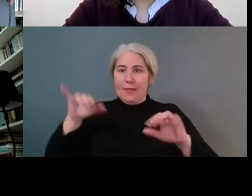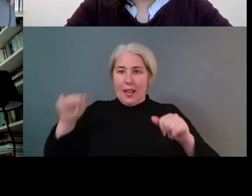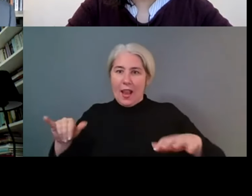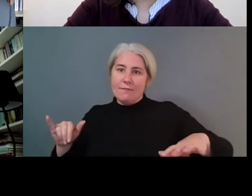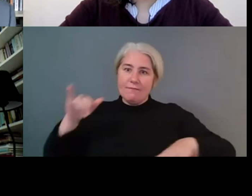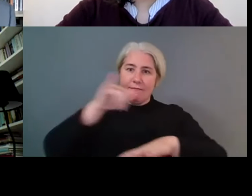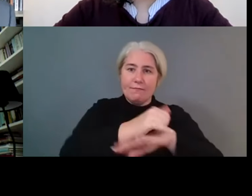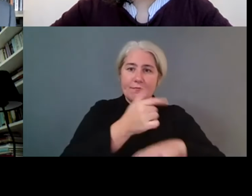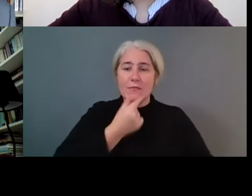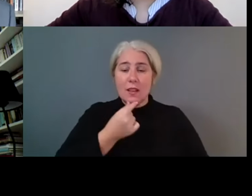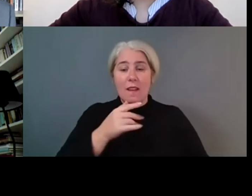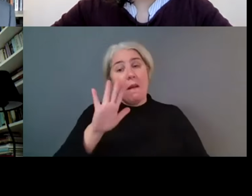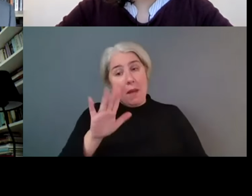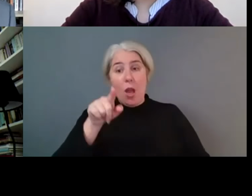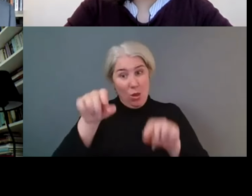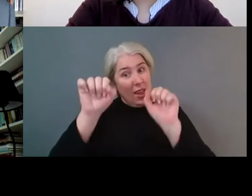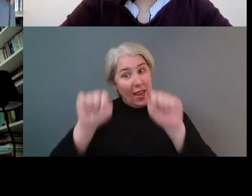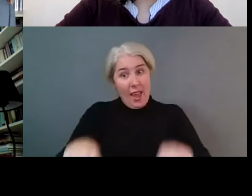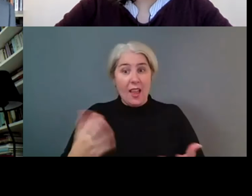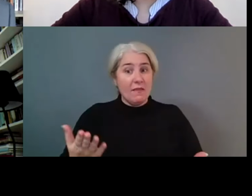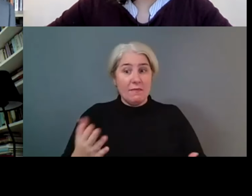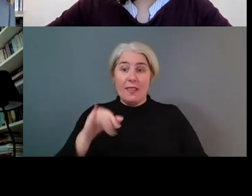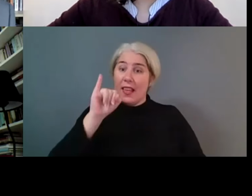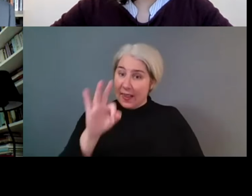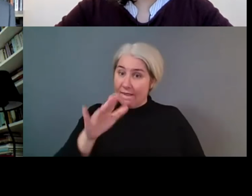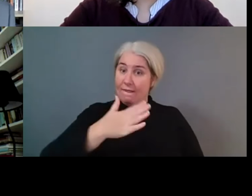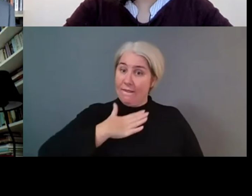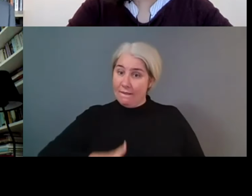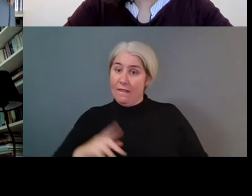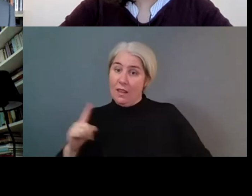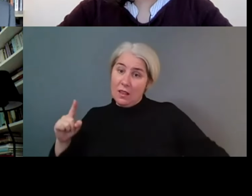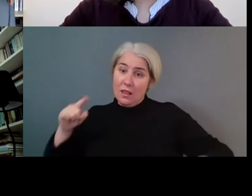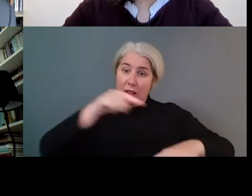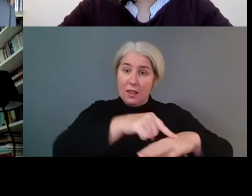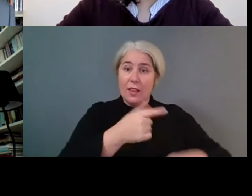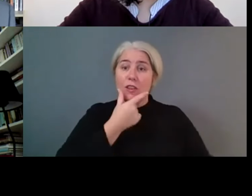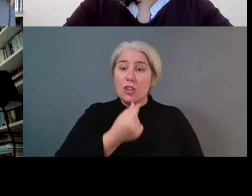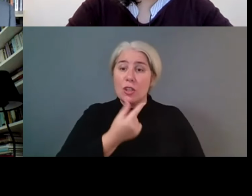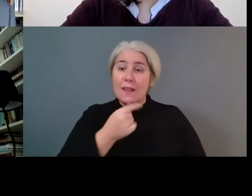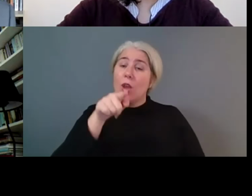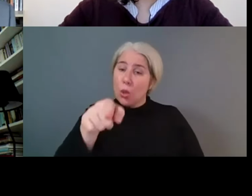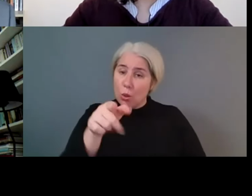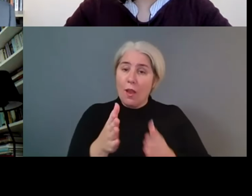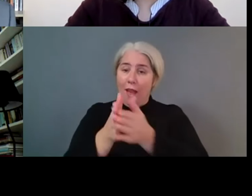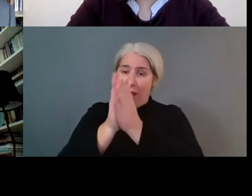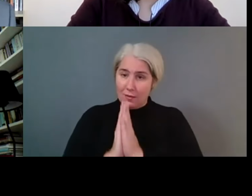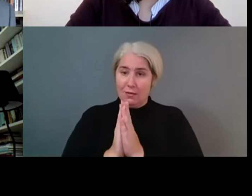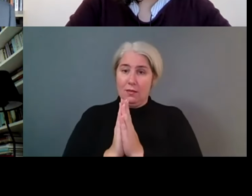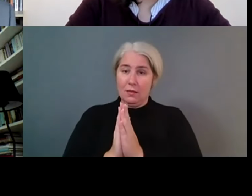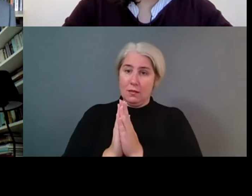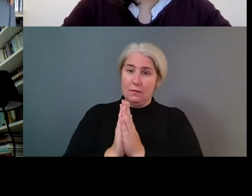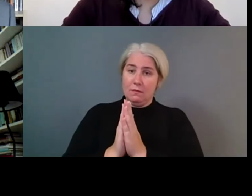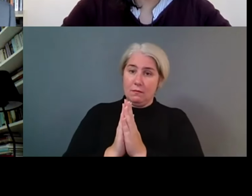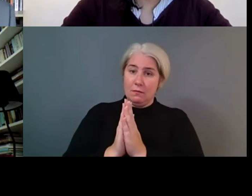to Geneva. If you need to travel to Geneva, you can always ask support